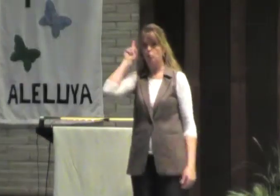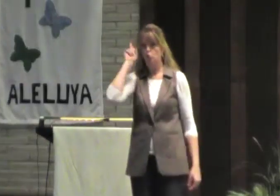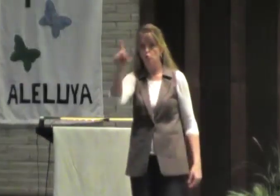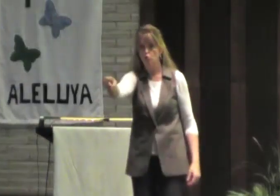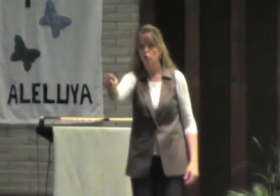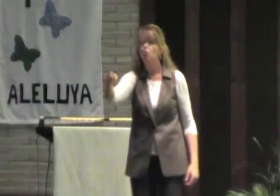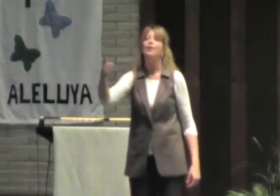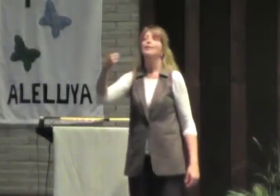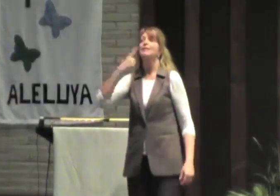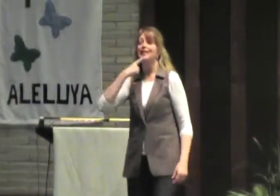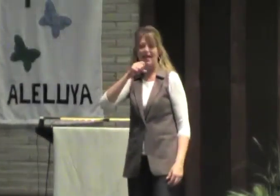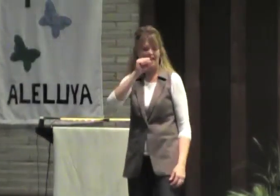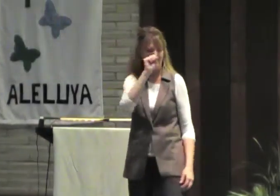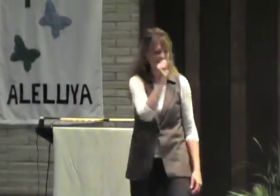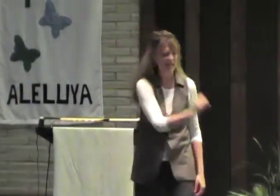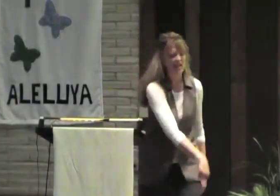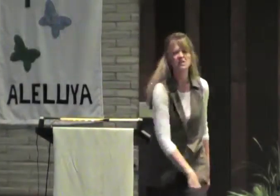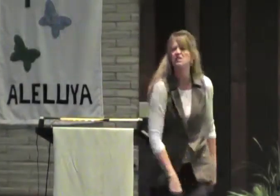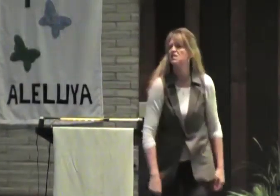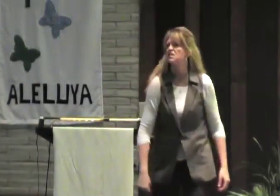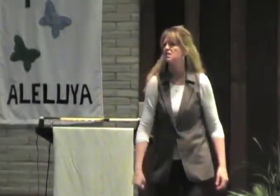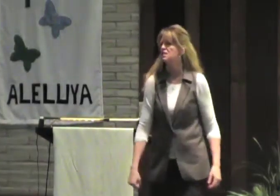Every time you say, yes,